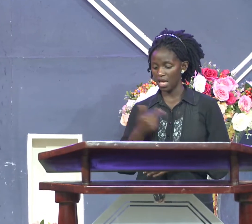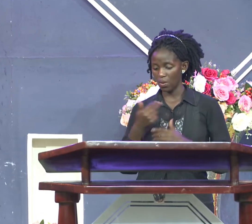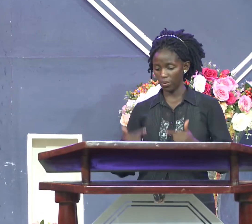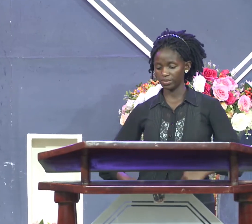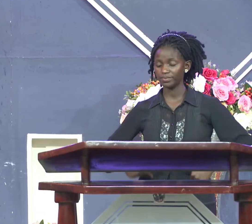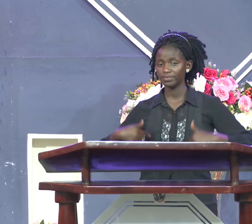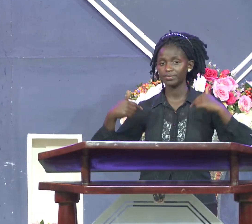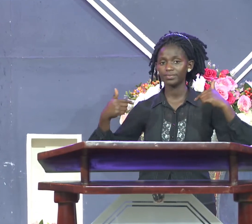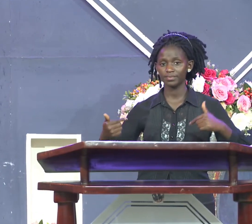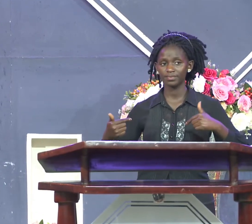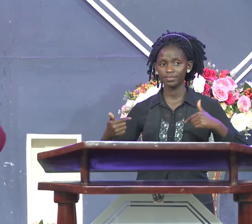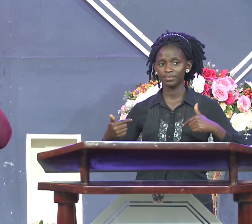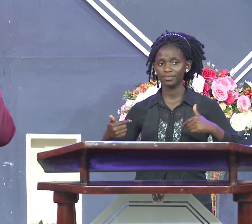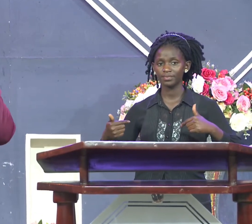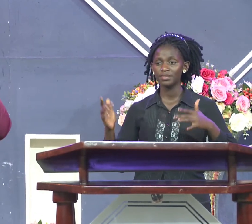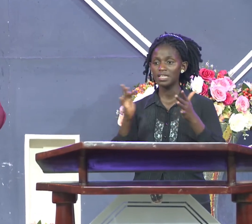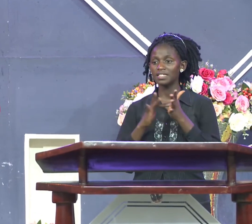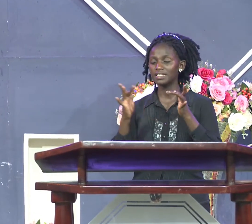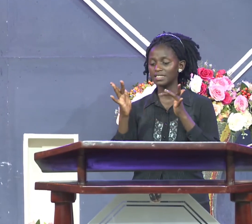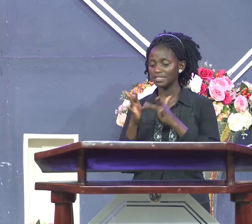The life, yes,